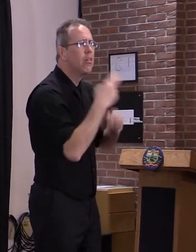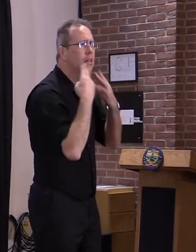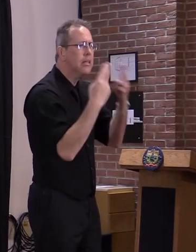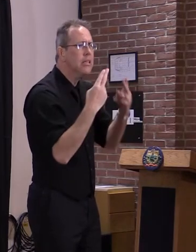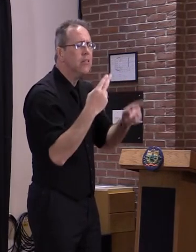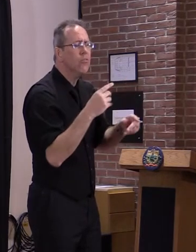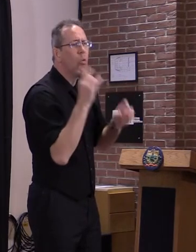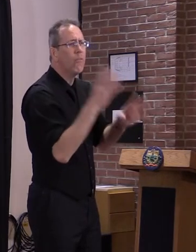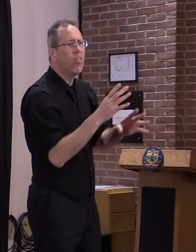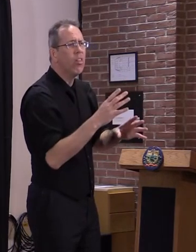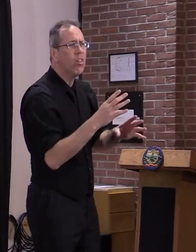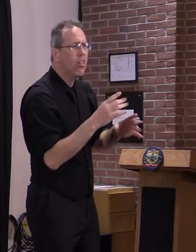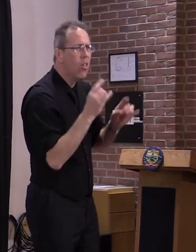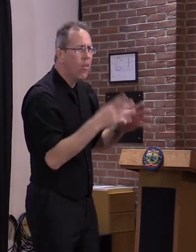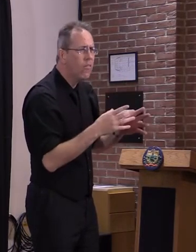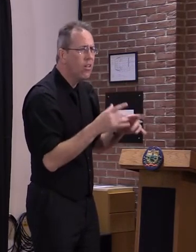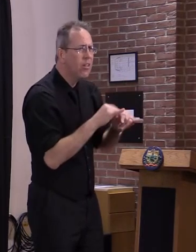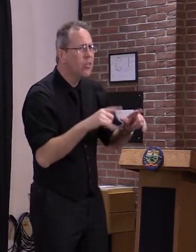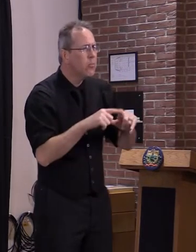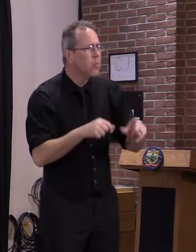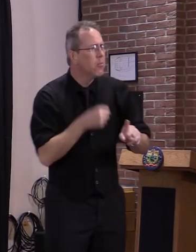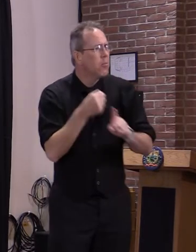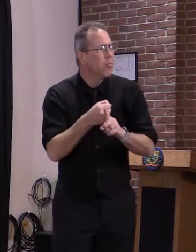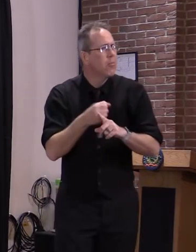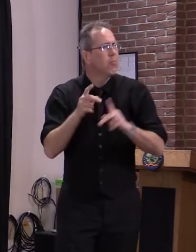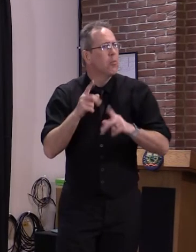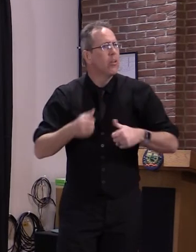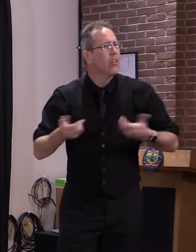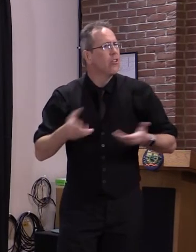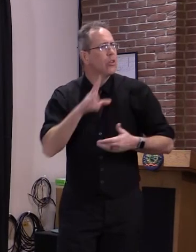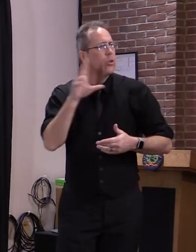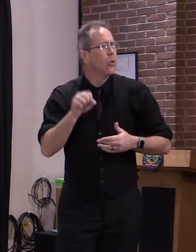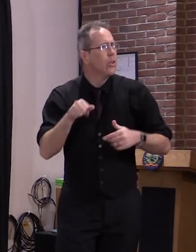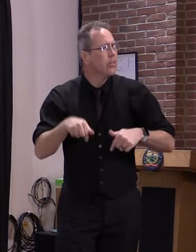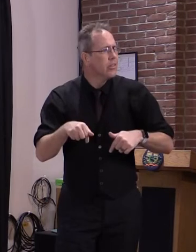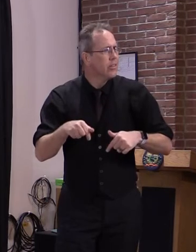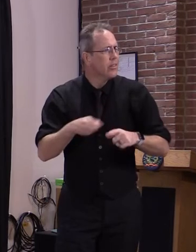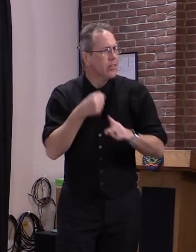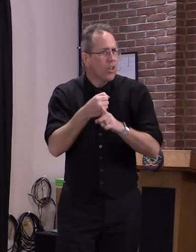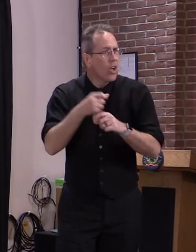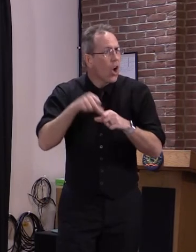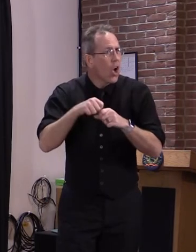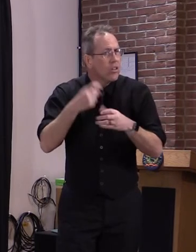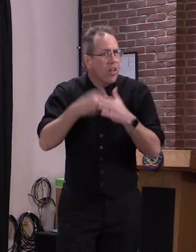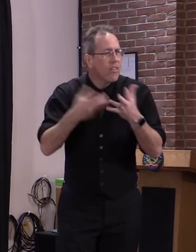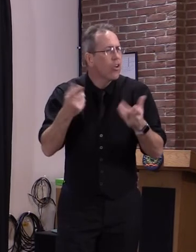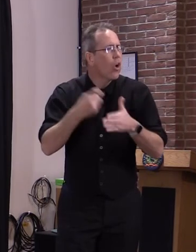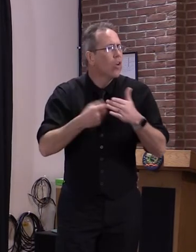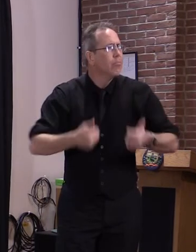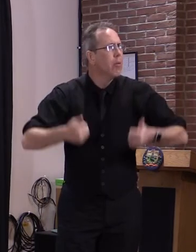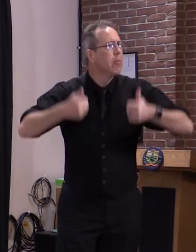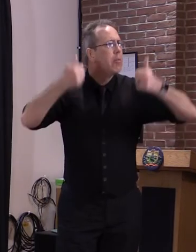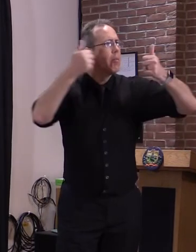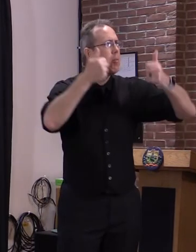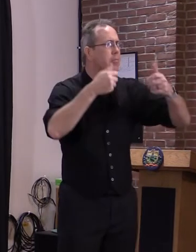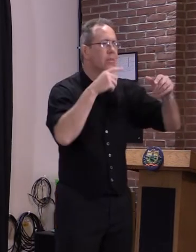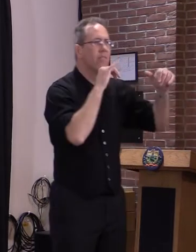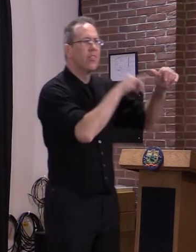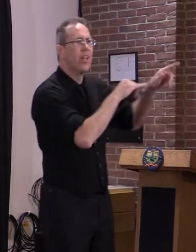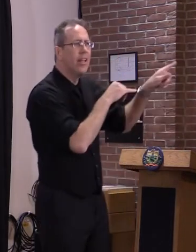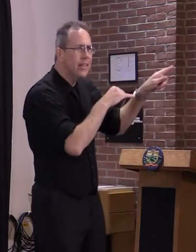living is going to increase here. The cost of fuel is going to increase. And we have to bear that